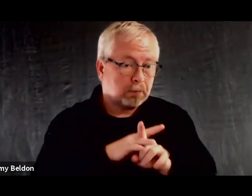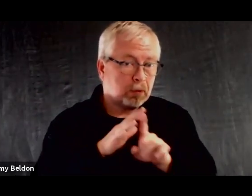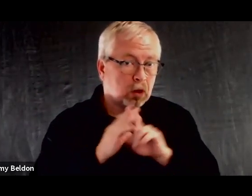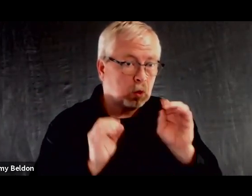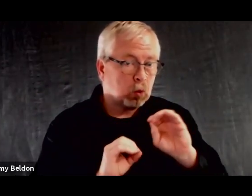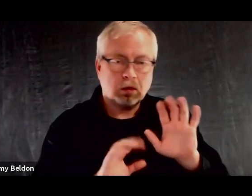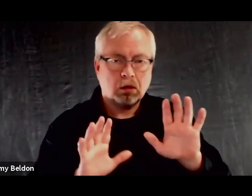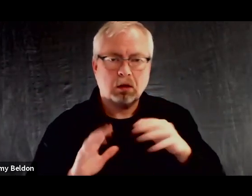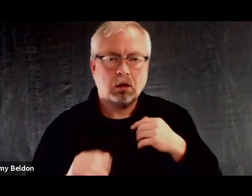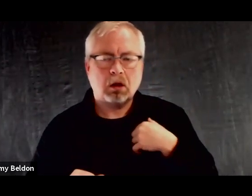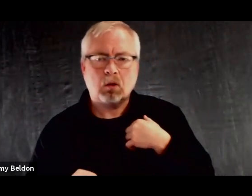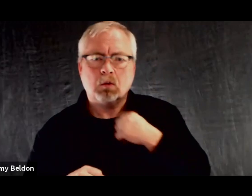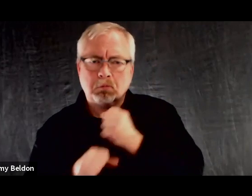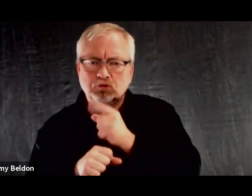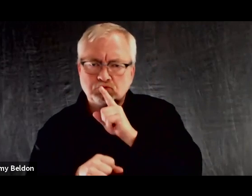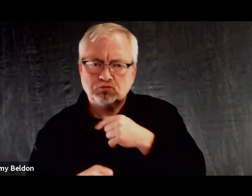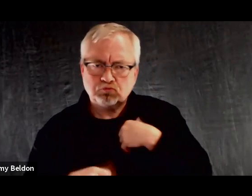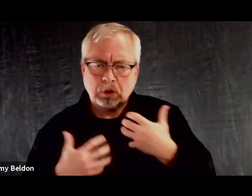potential.